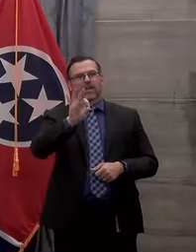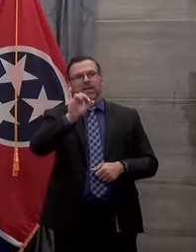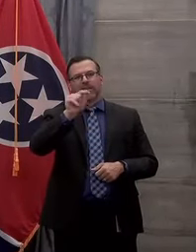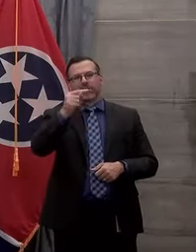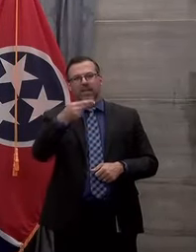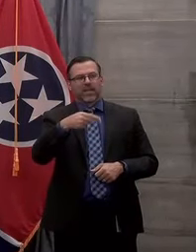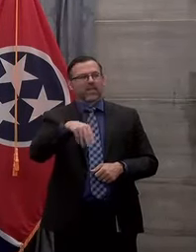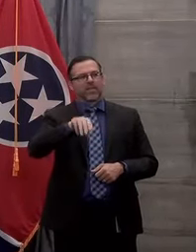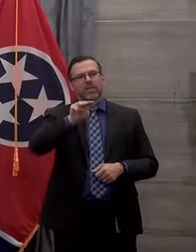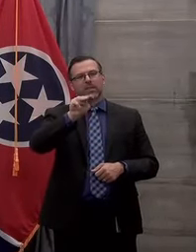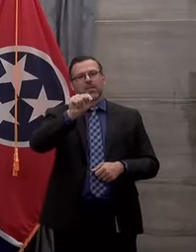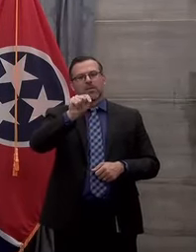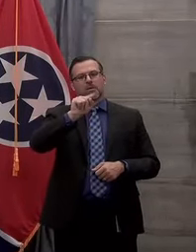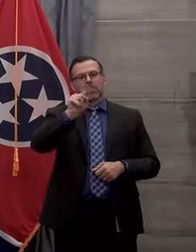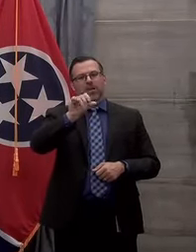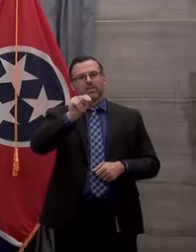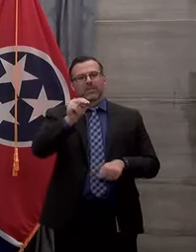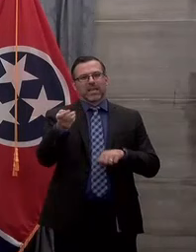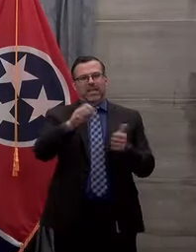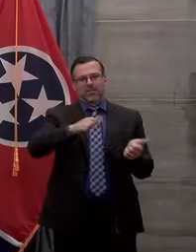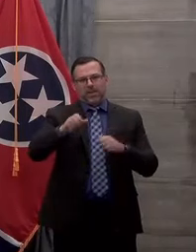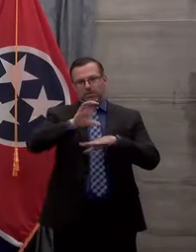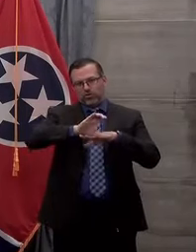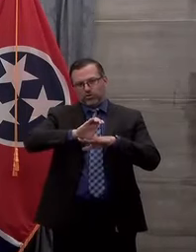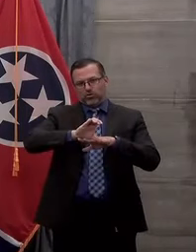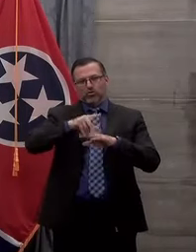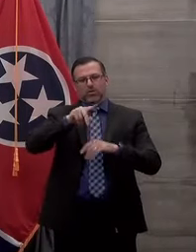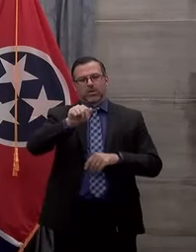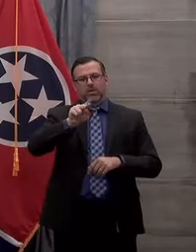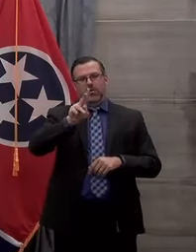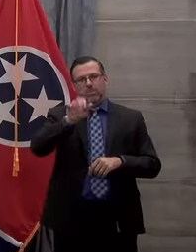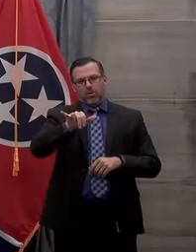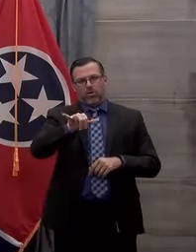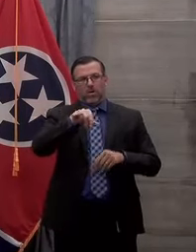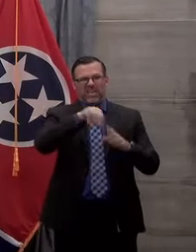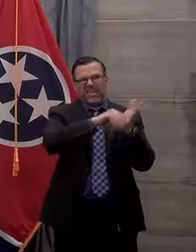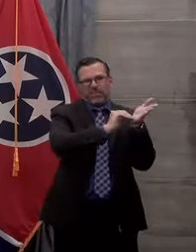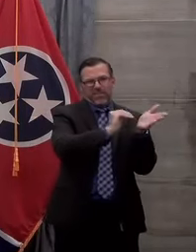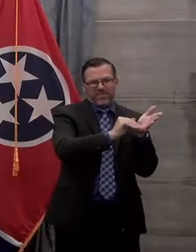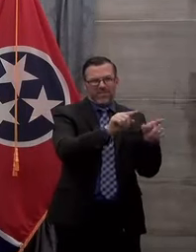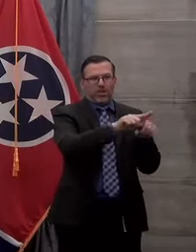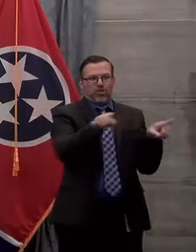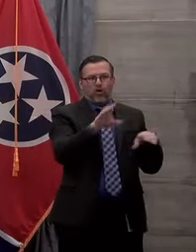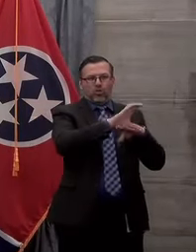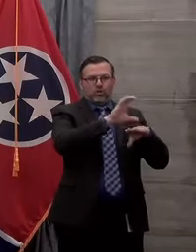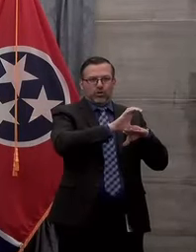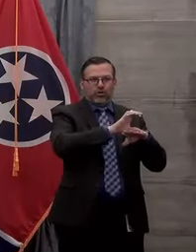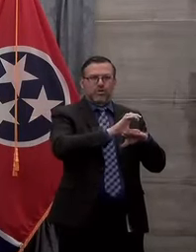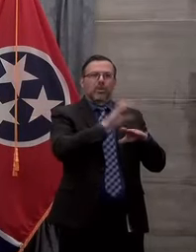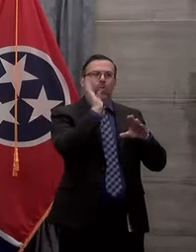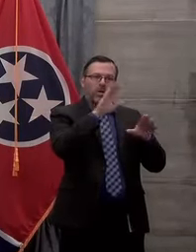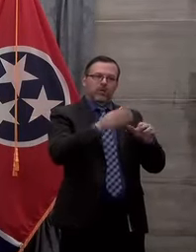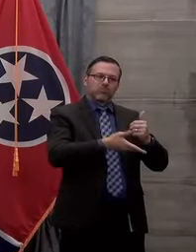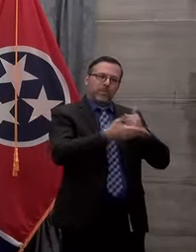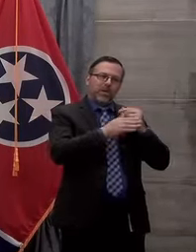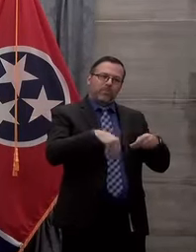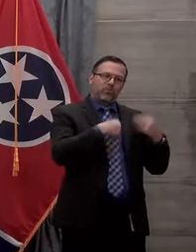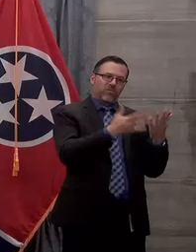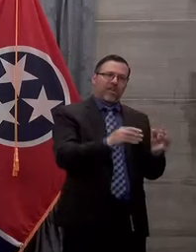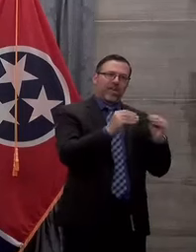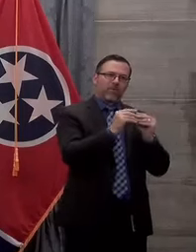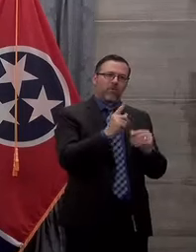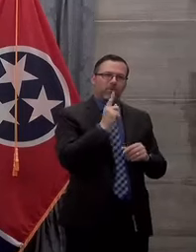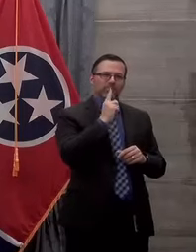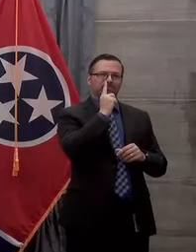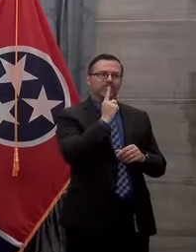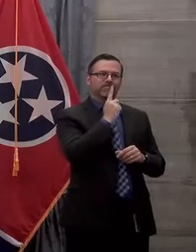Mount Zion Baptist Church Parkway location in Memphis to provide community-wide testing.